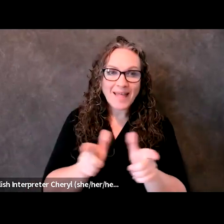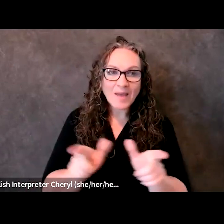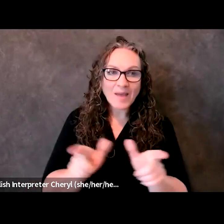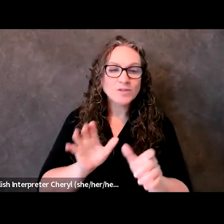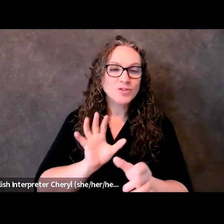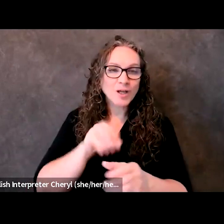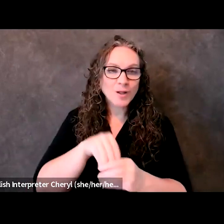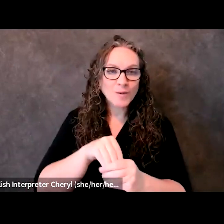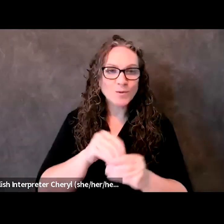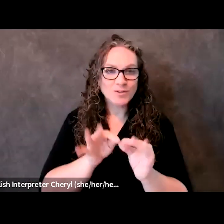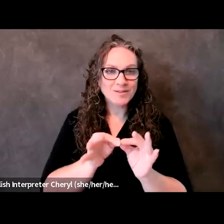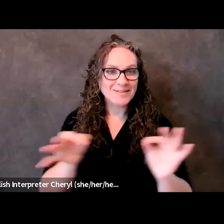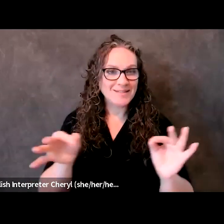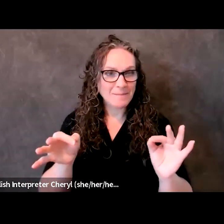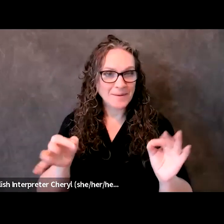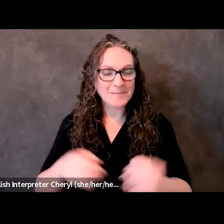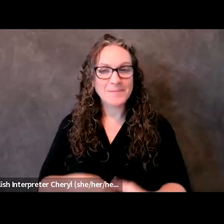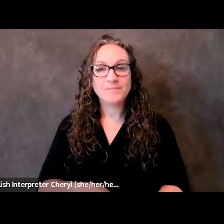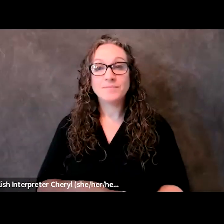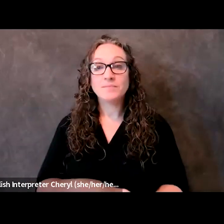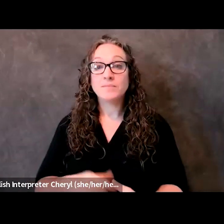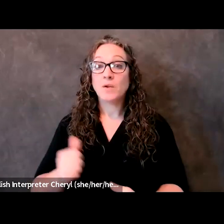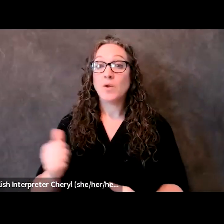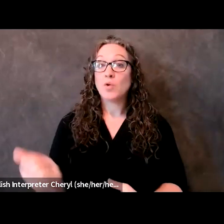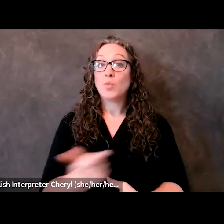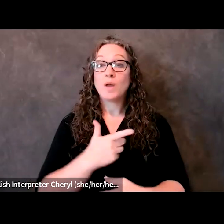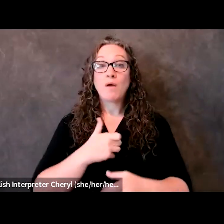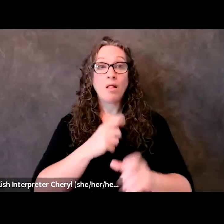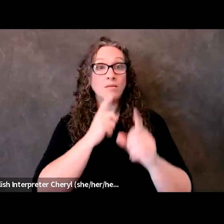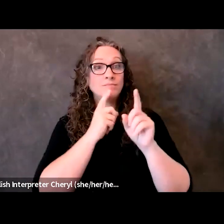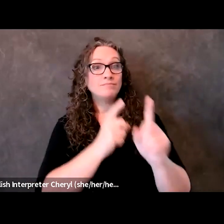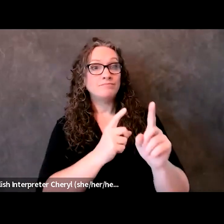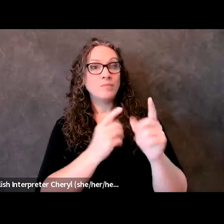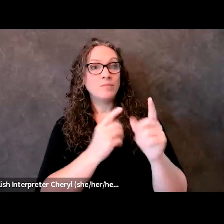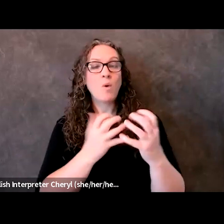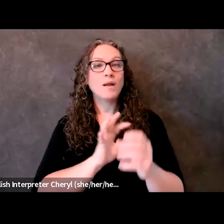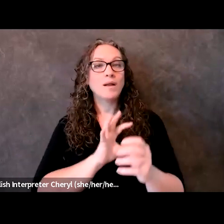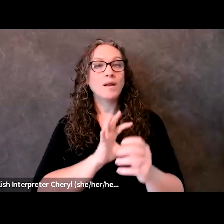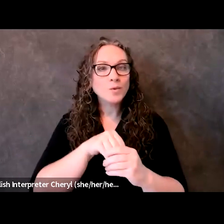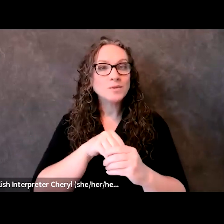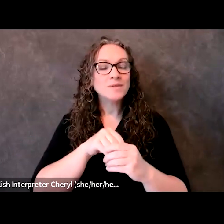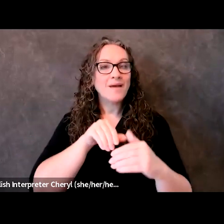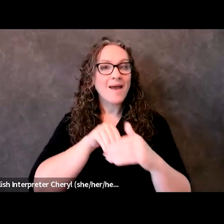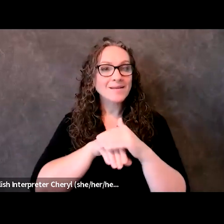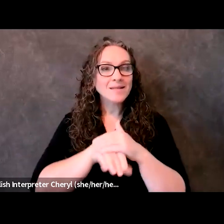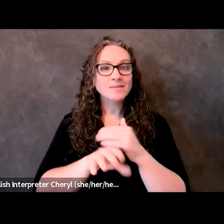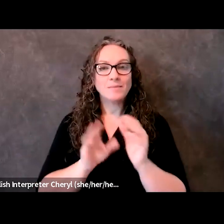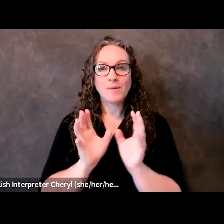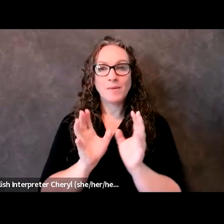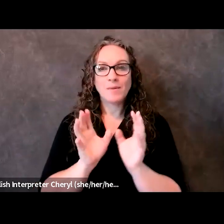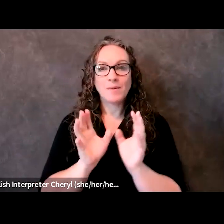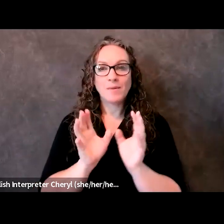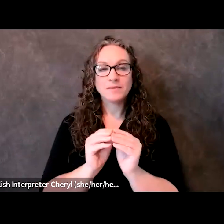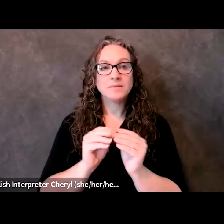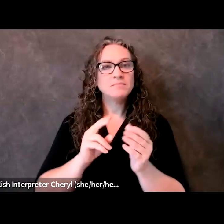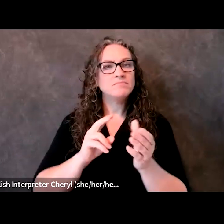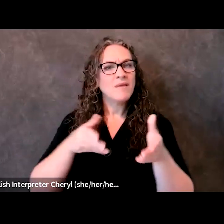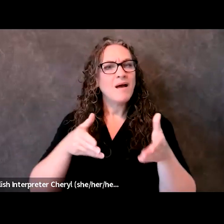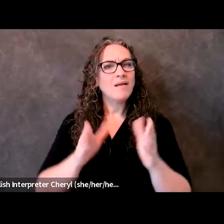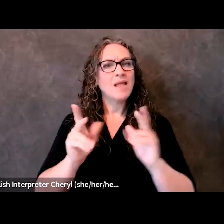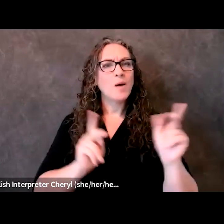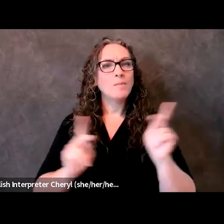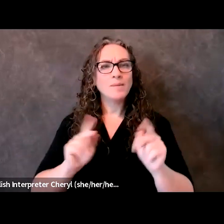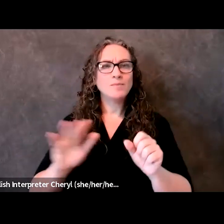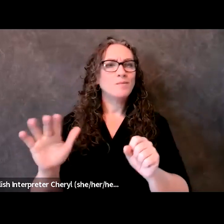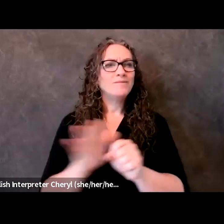statement. We all strive to ensure inclusive, accessible meetings that enable all individuals to engage